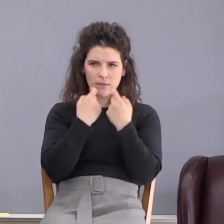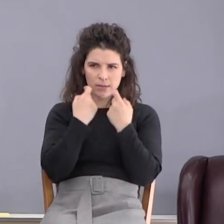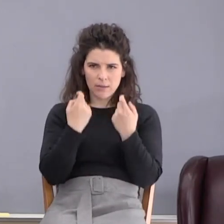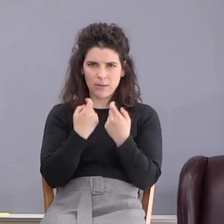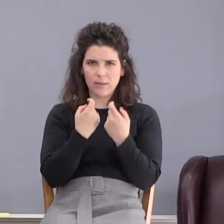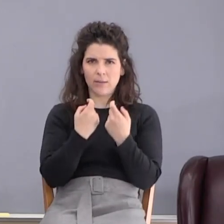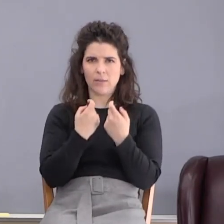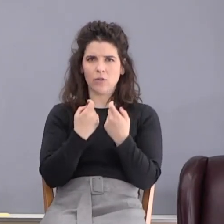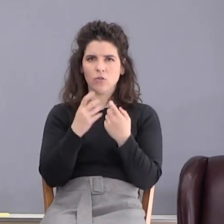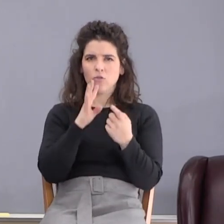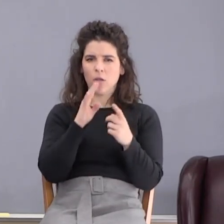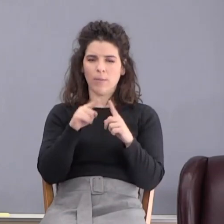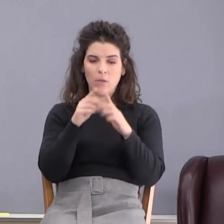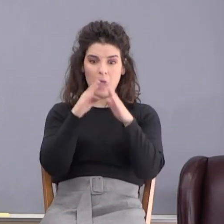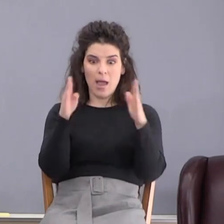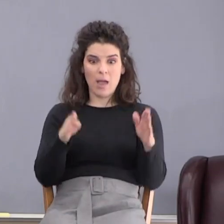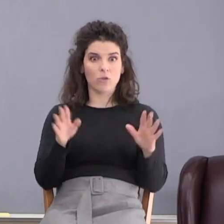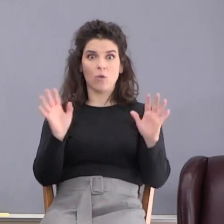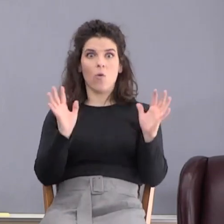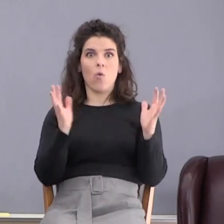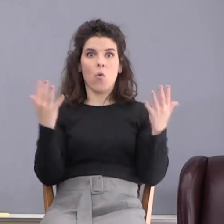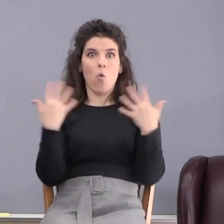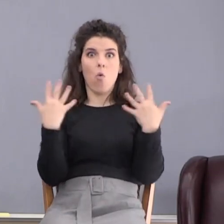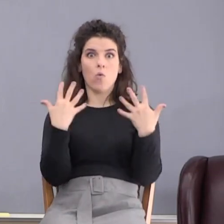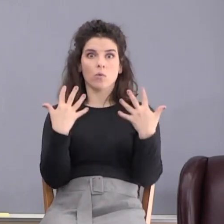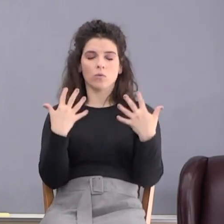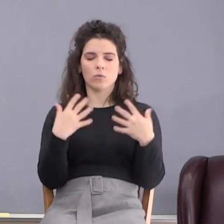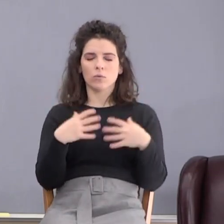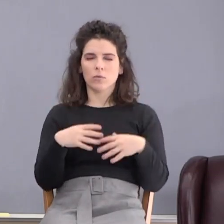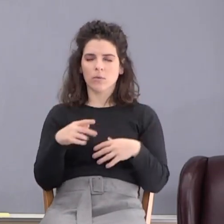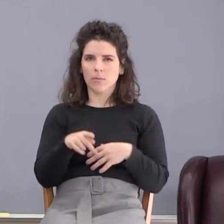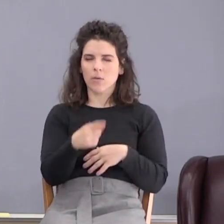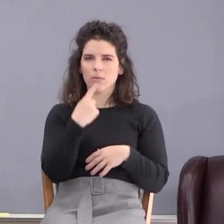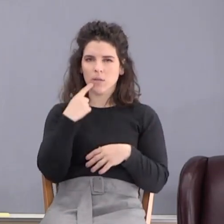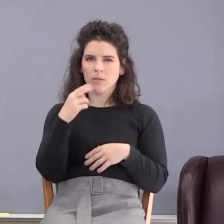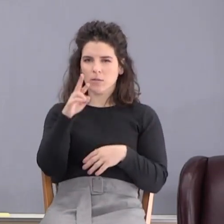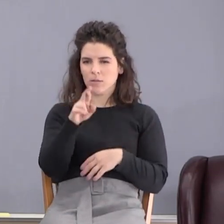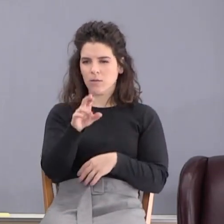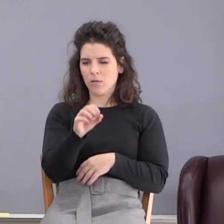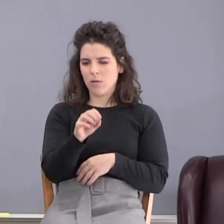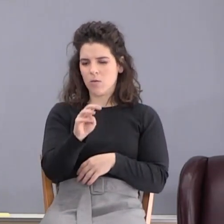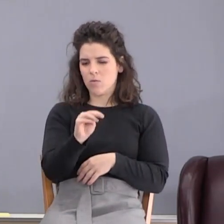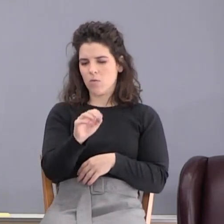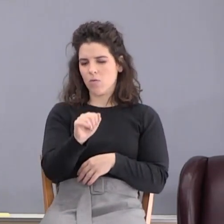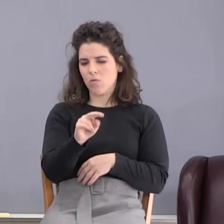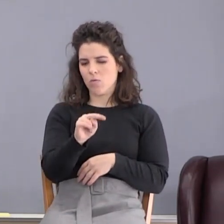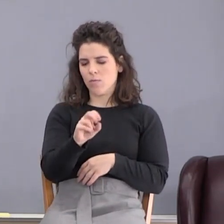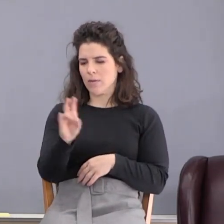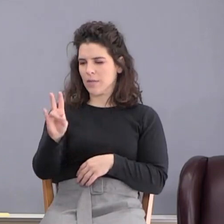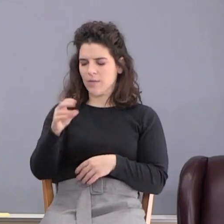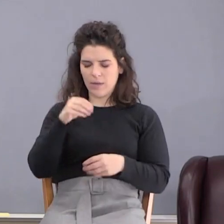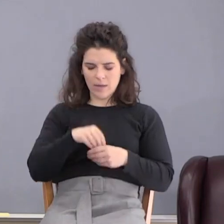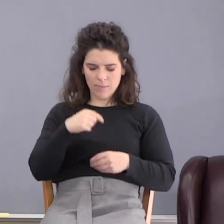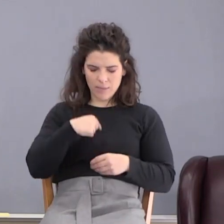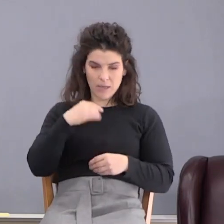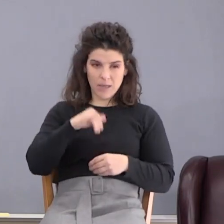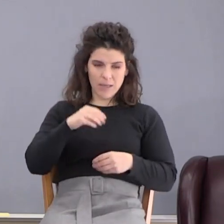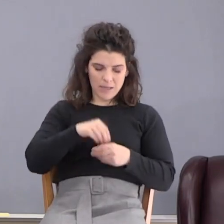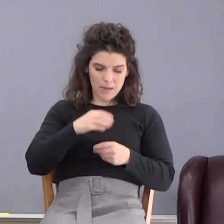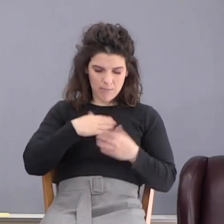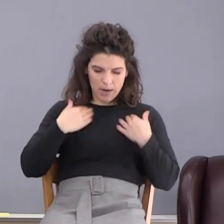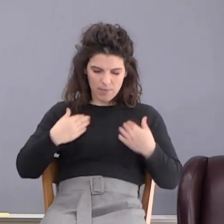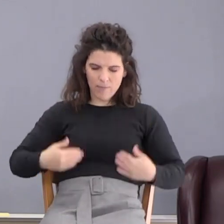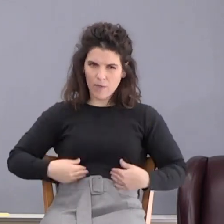know, you talk about the house of horrors. Paul says in Romans chapter 7, I know that in me, that is, in my